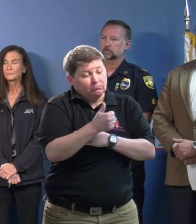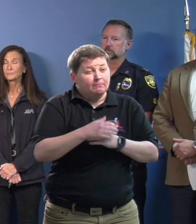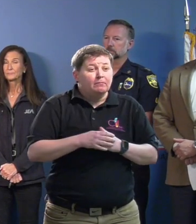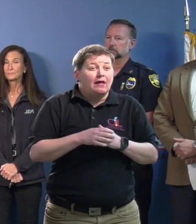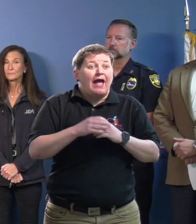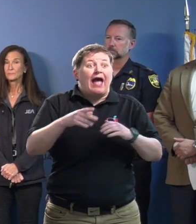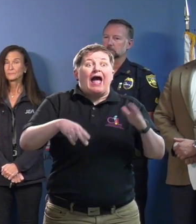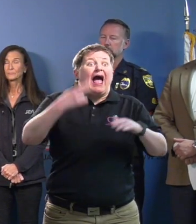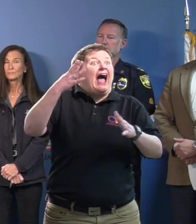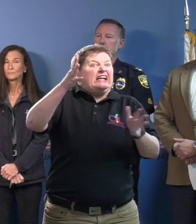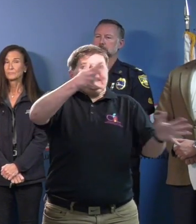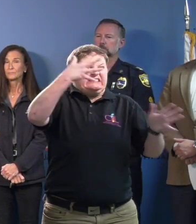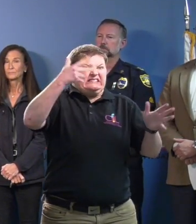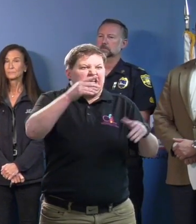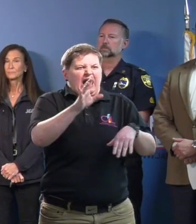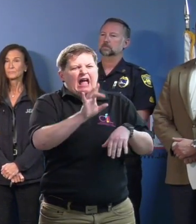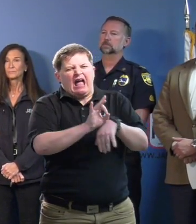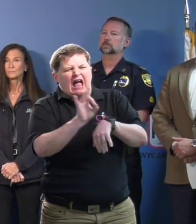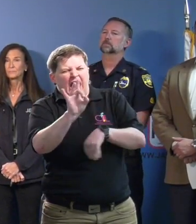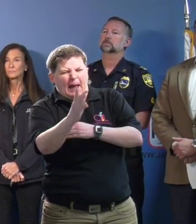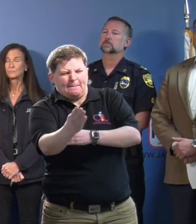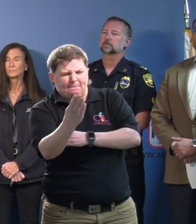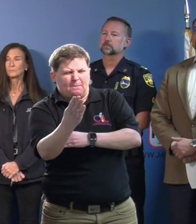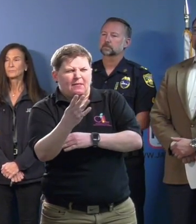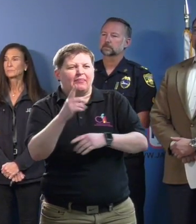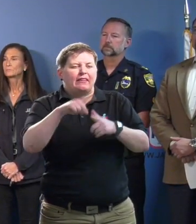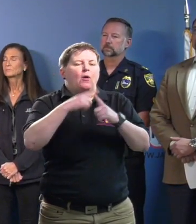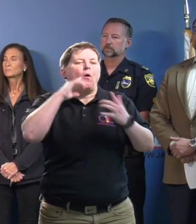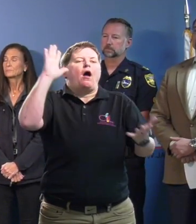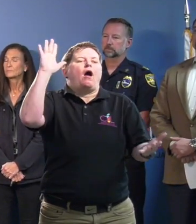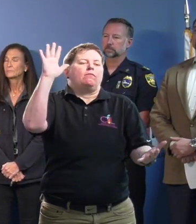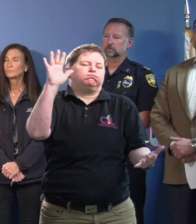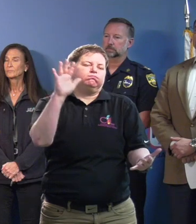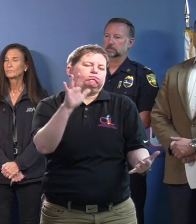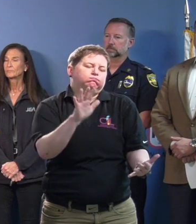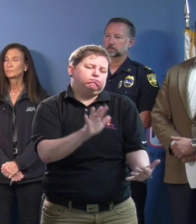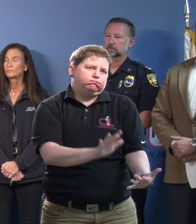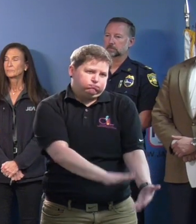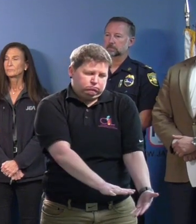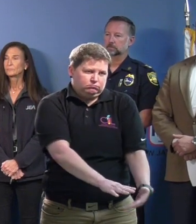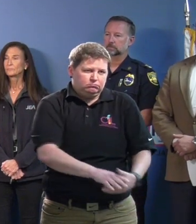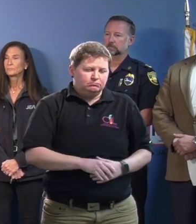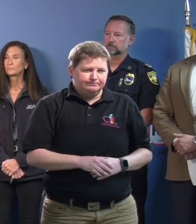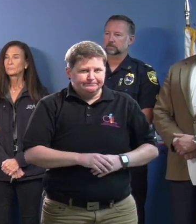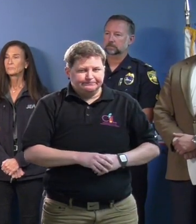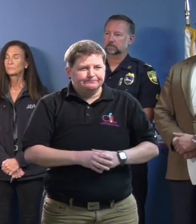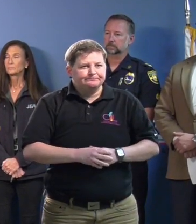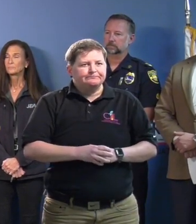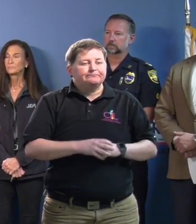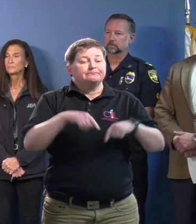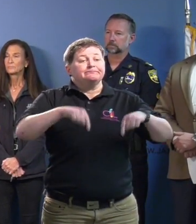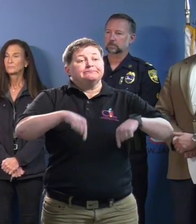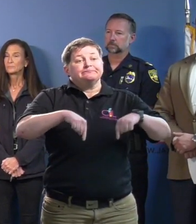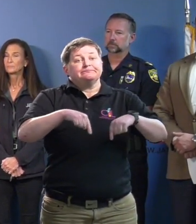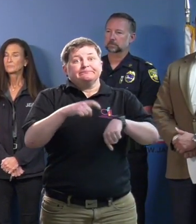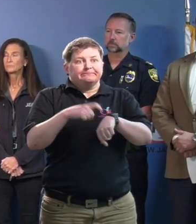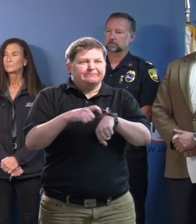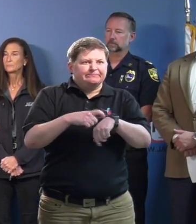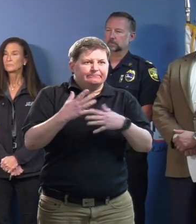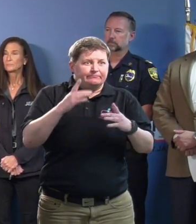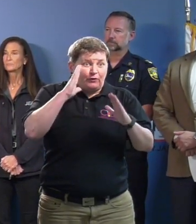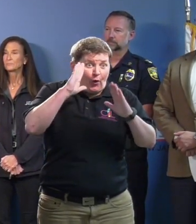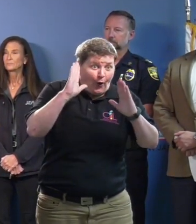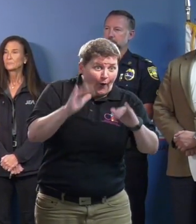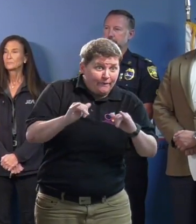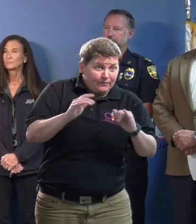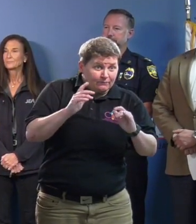in the morning and then starting to taper off after that. But this is the time that we hope people will just decide that we're